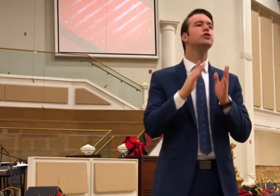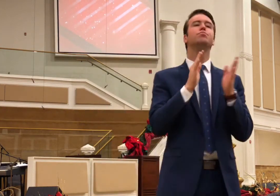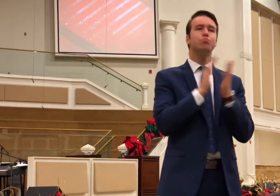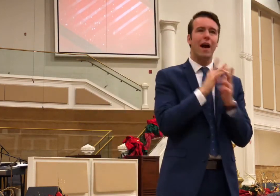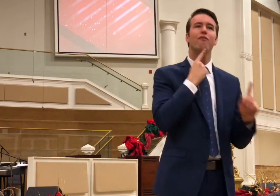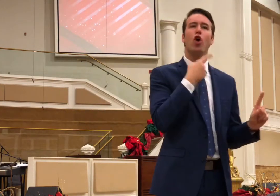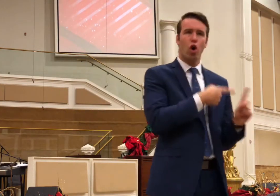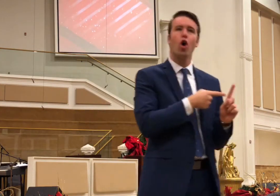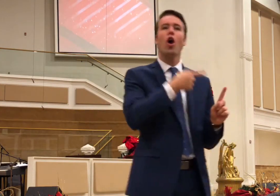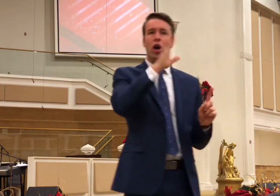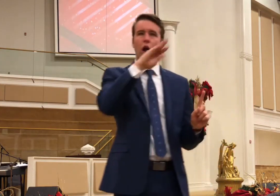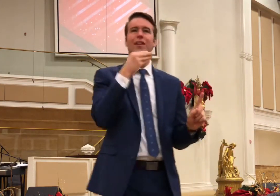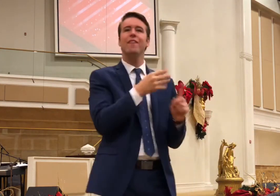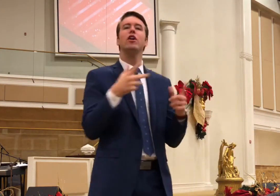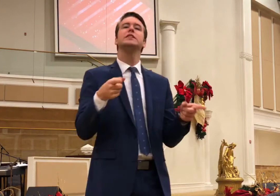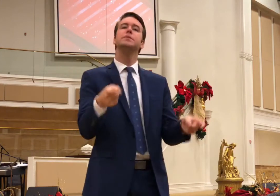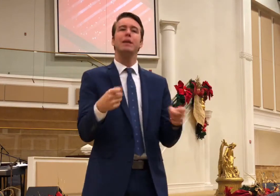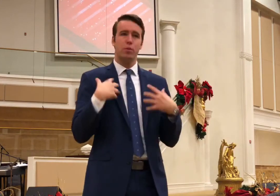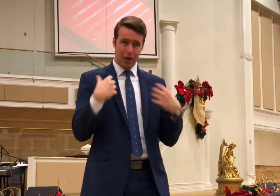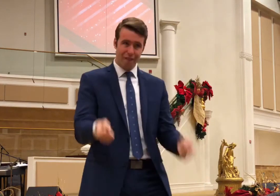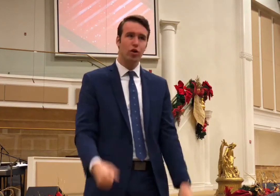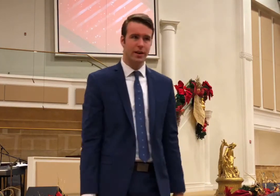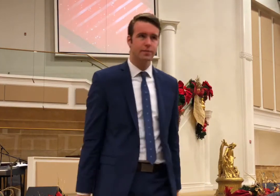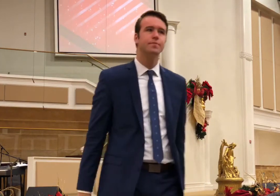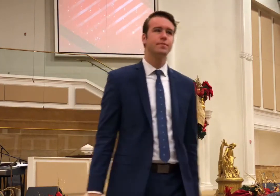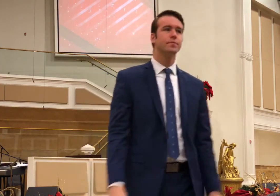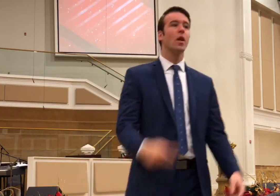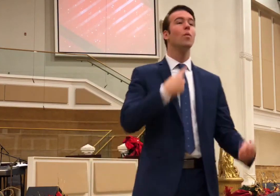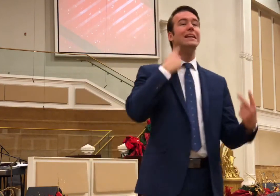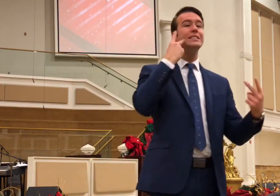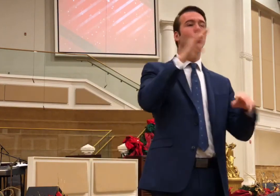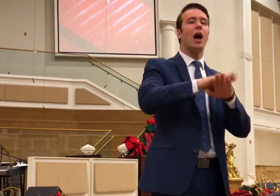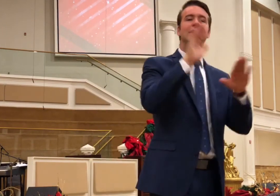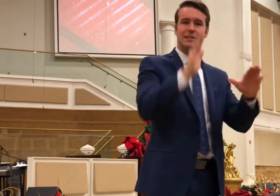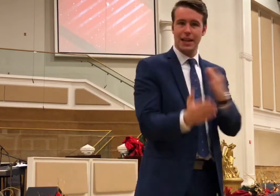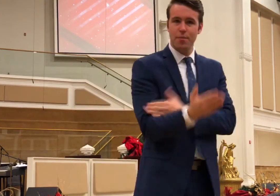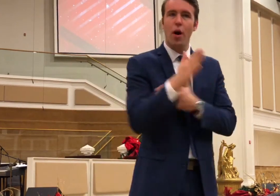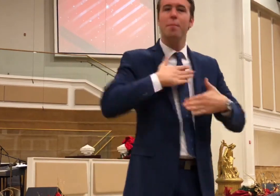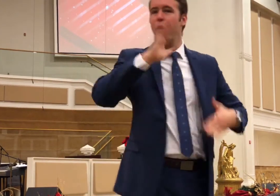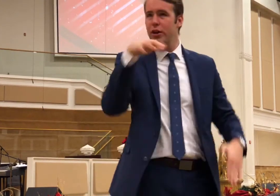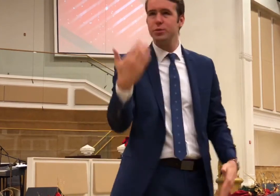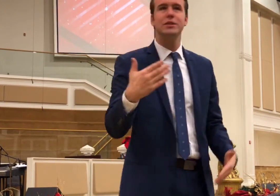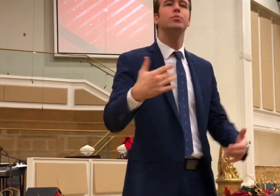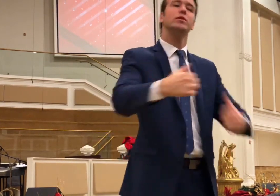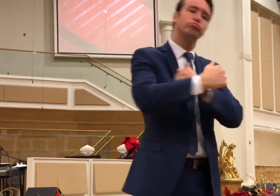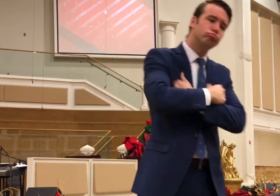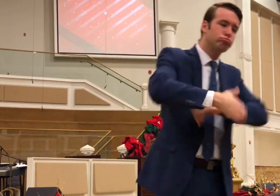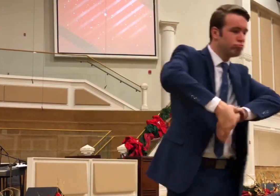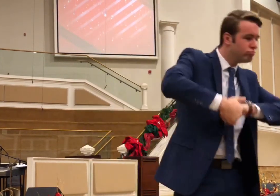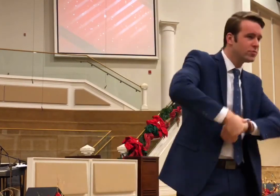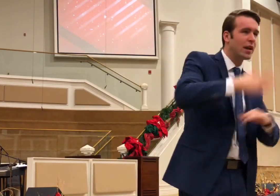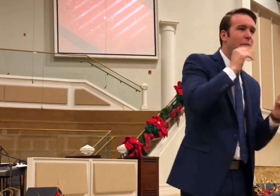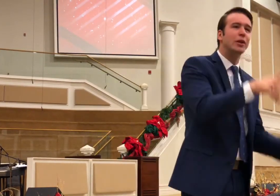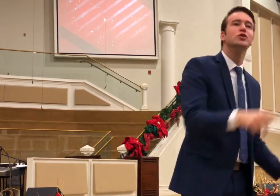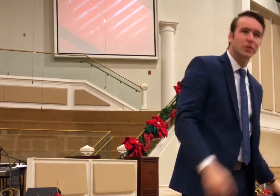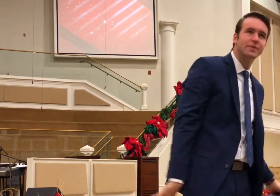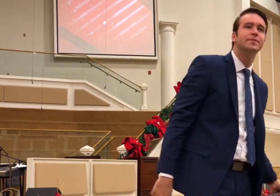for her that God will give her a speedy recovery. And we'll see you Sunday morning. Merry Christmas. Hug a neck, shake a hand. God bless you.